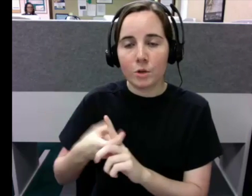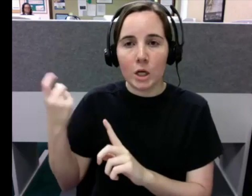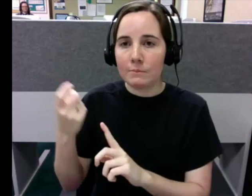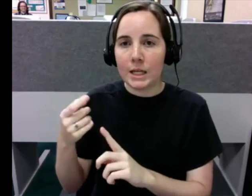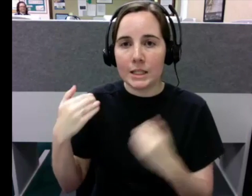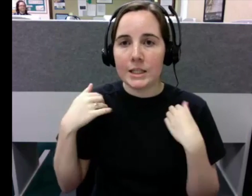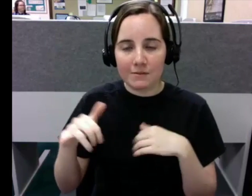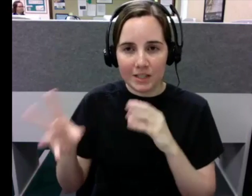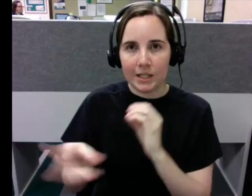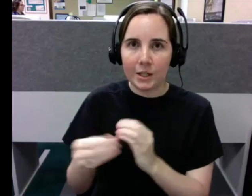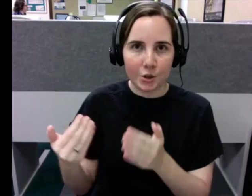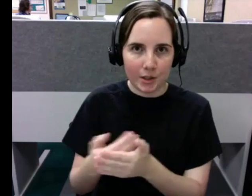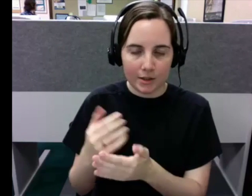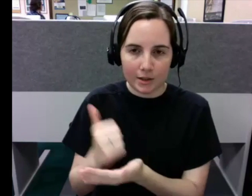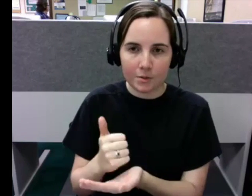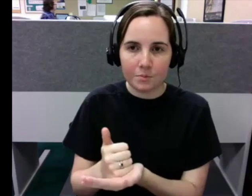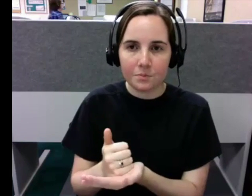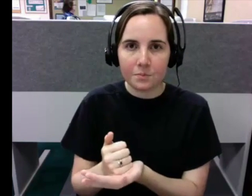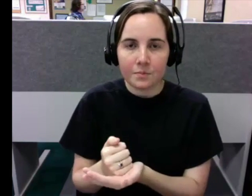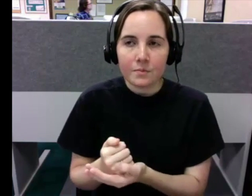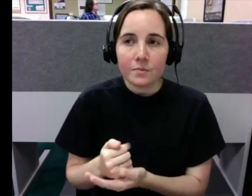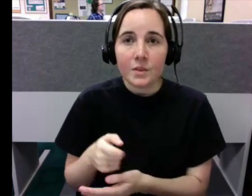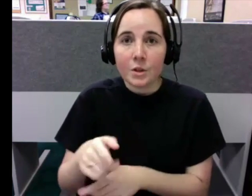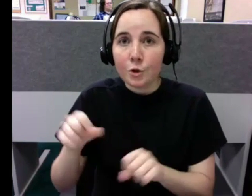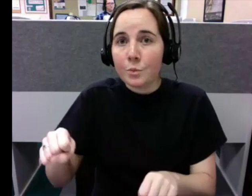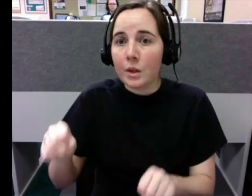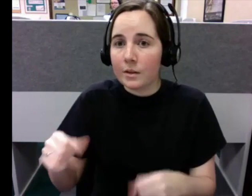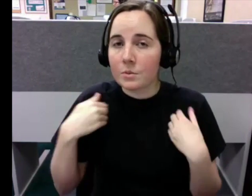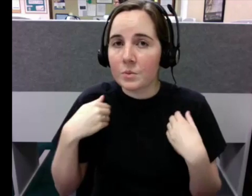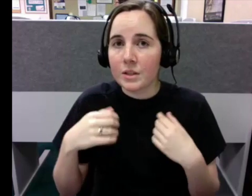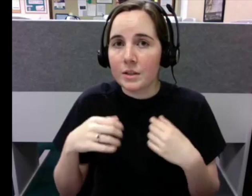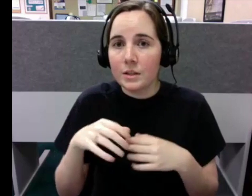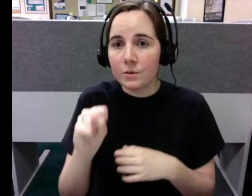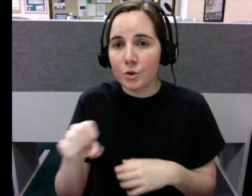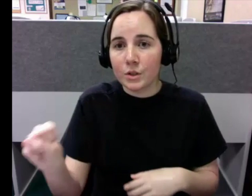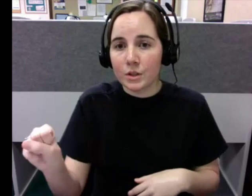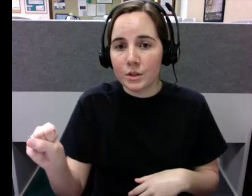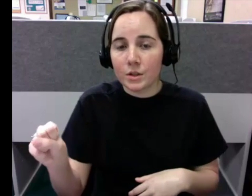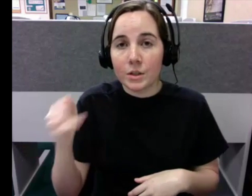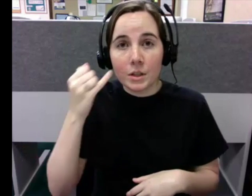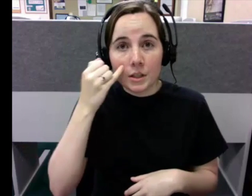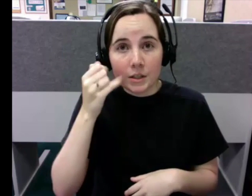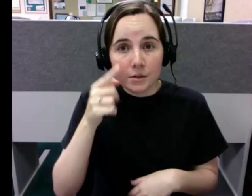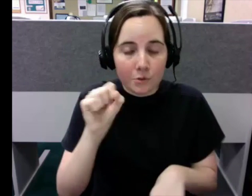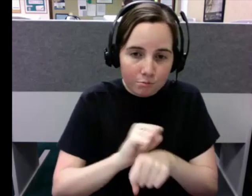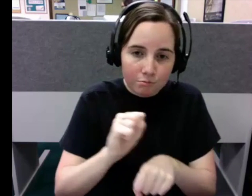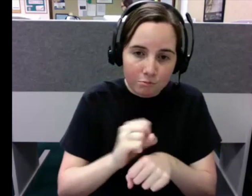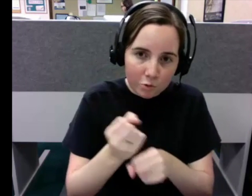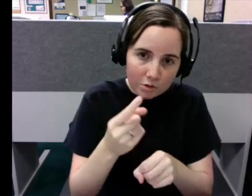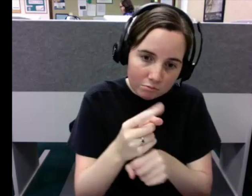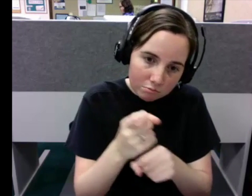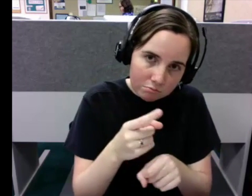You may be able to get Social Security. If you have worked and paid into Social Security long enough, you also may